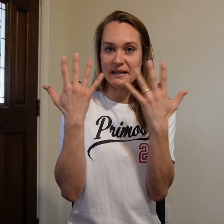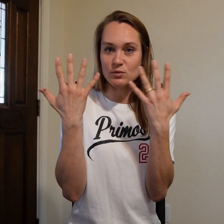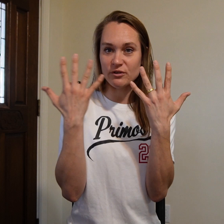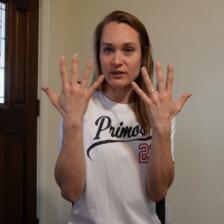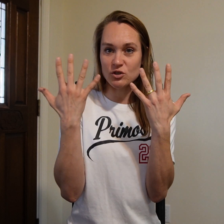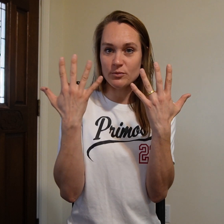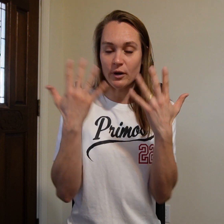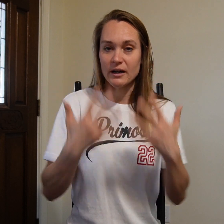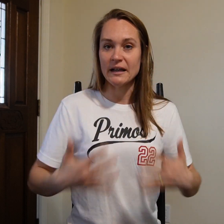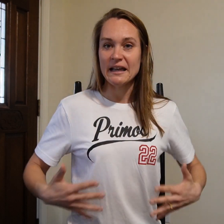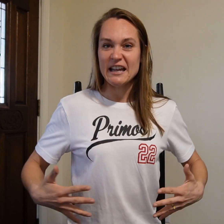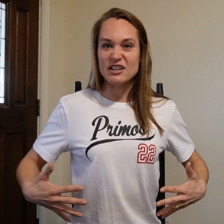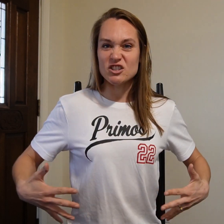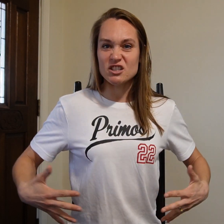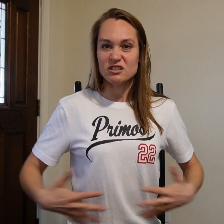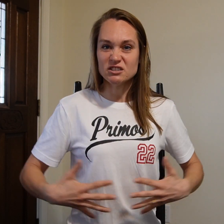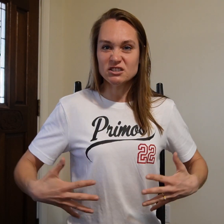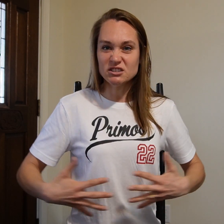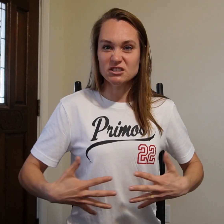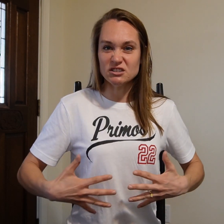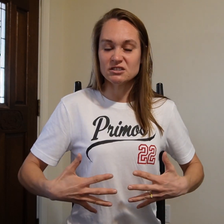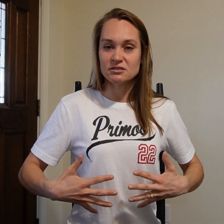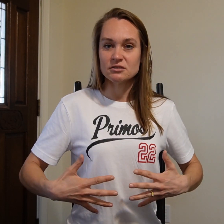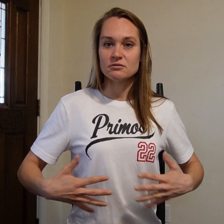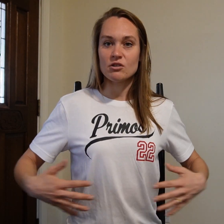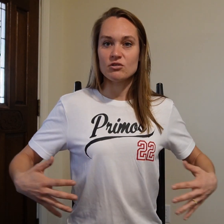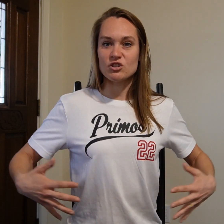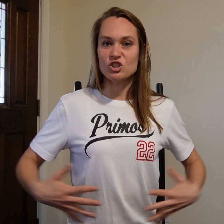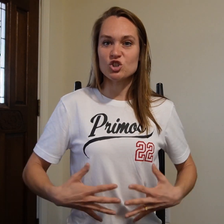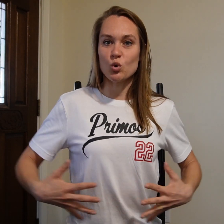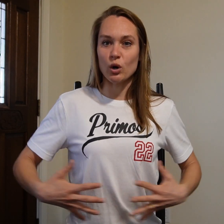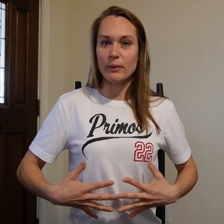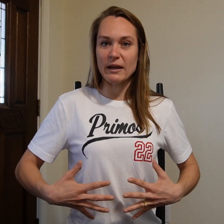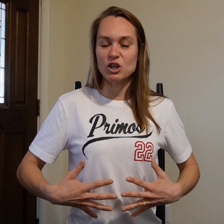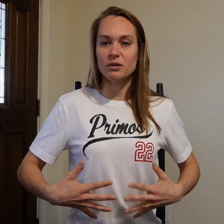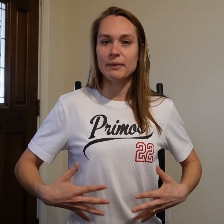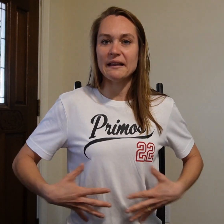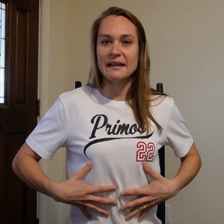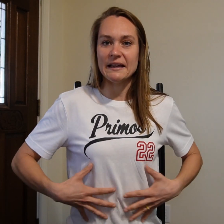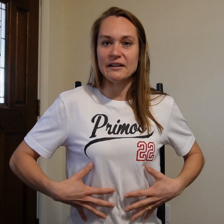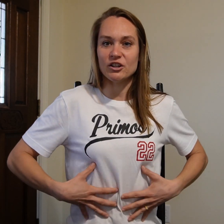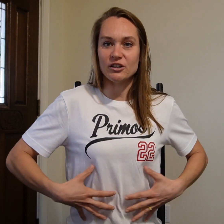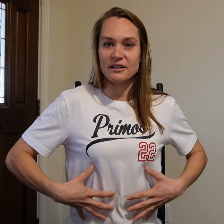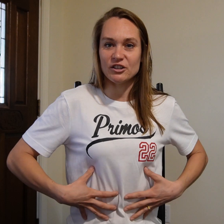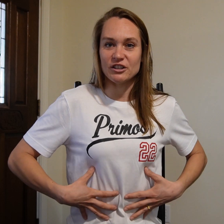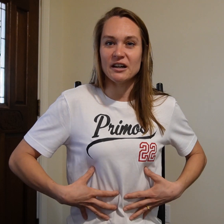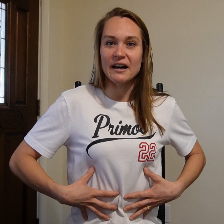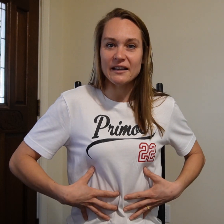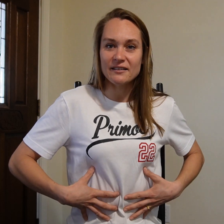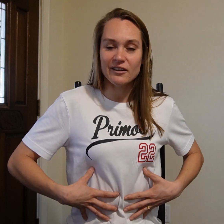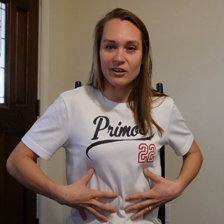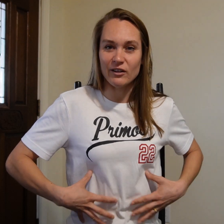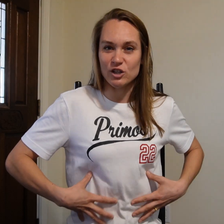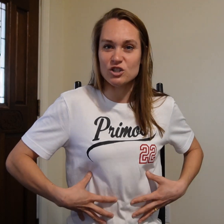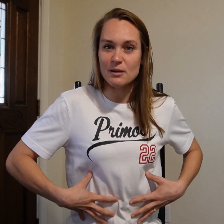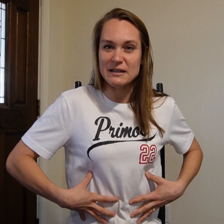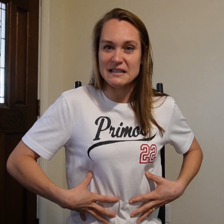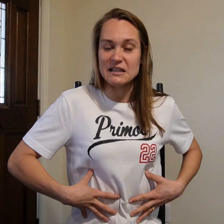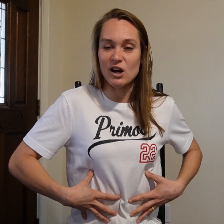with your fingers apart and just a storm in your belly, in your gut, like your stomach's in